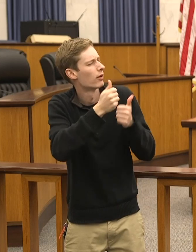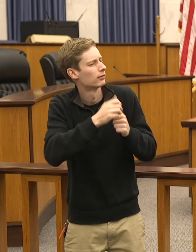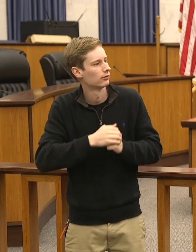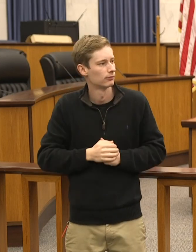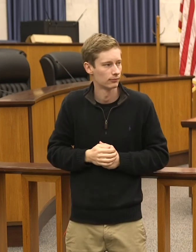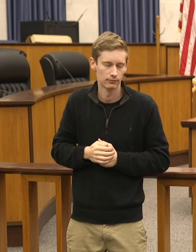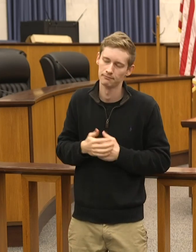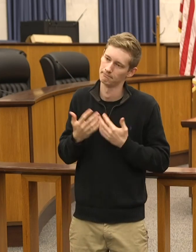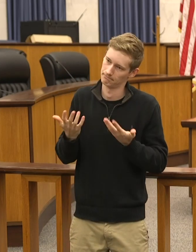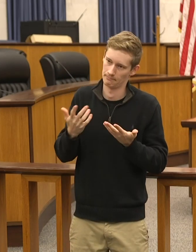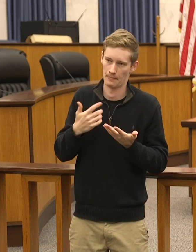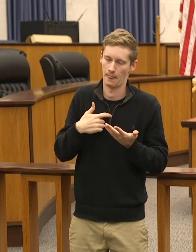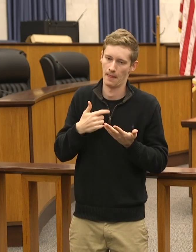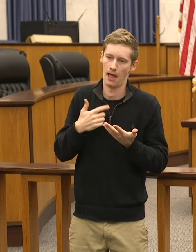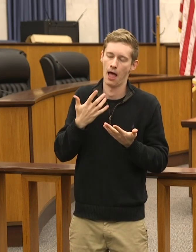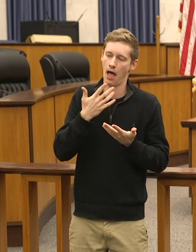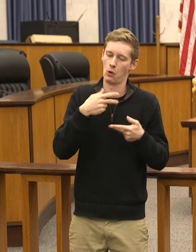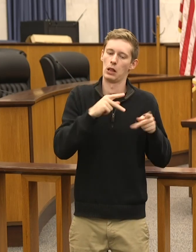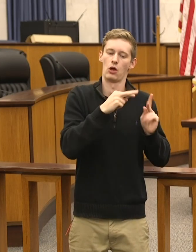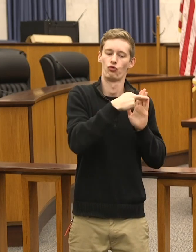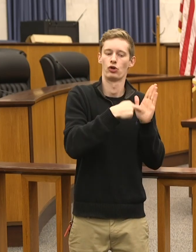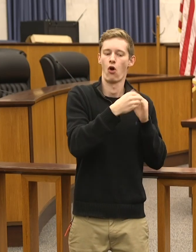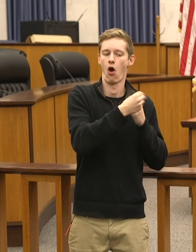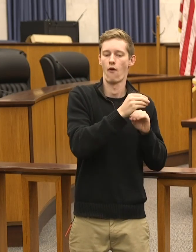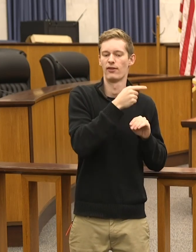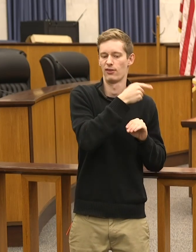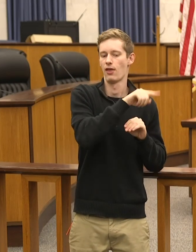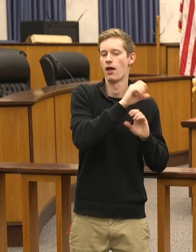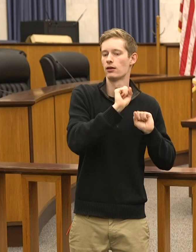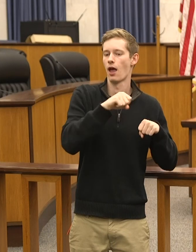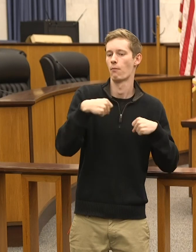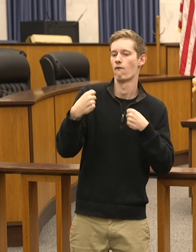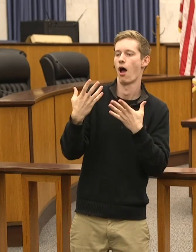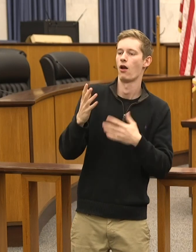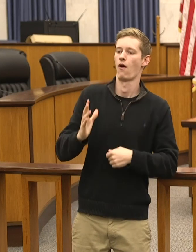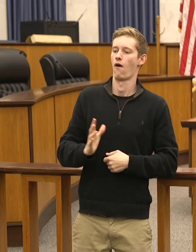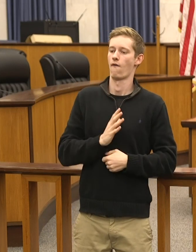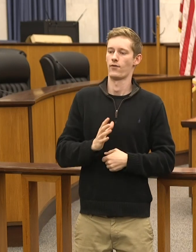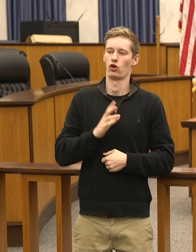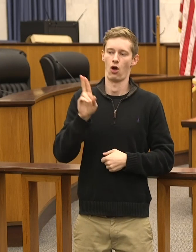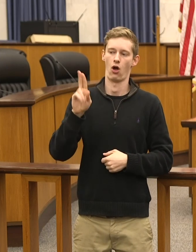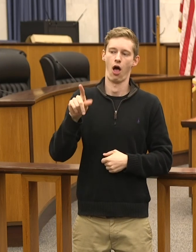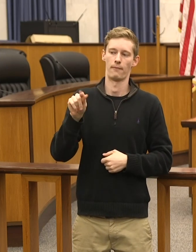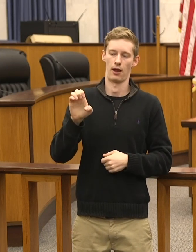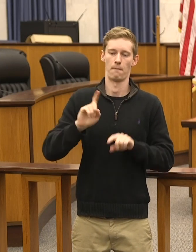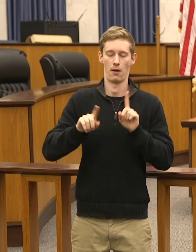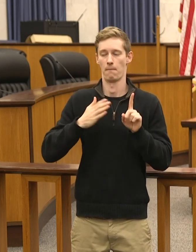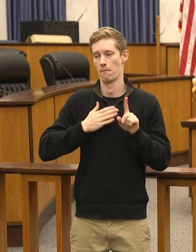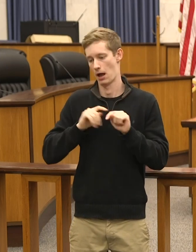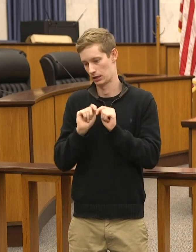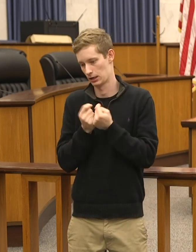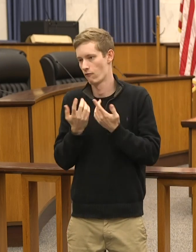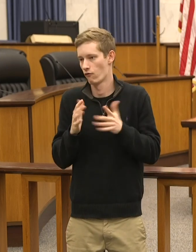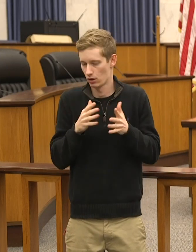What are the six that you believe you won? I mean, I'm going to let the registrar's office provide the official update to the city. But my team has done some